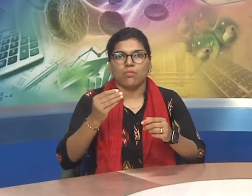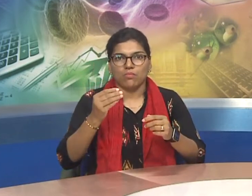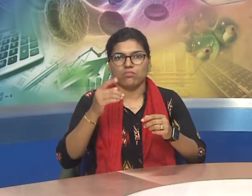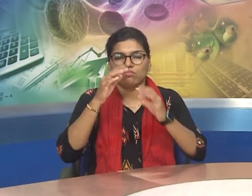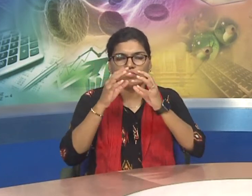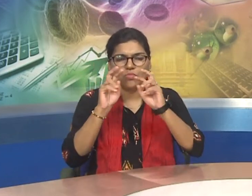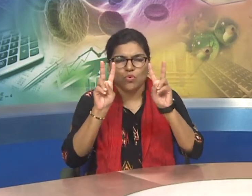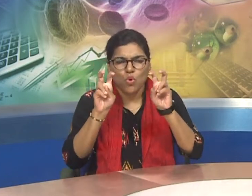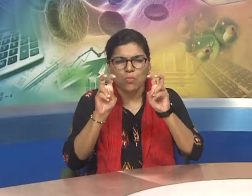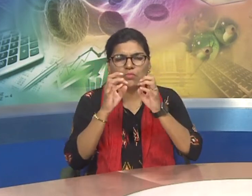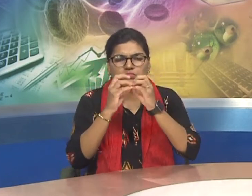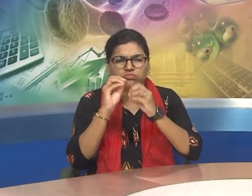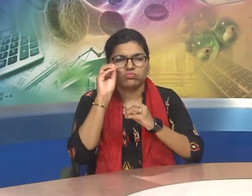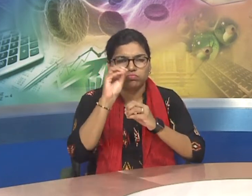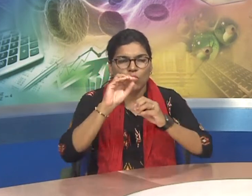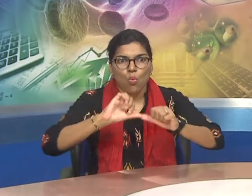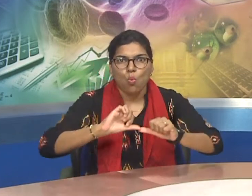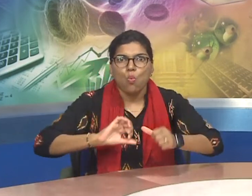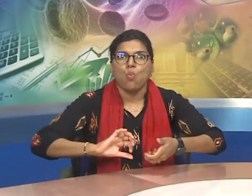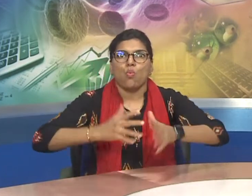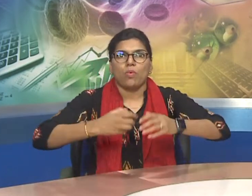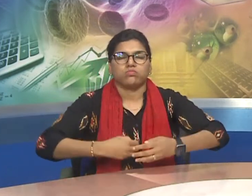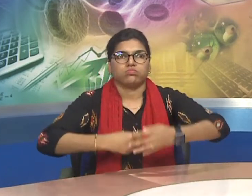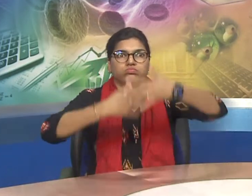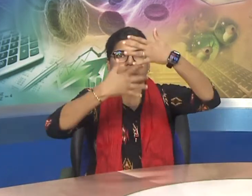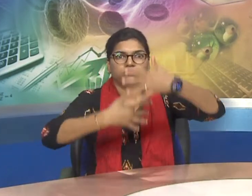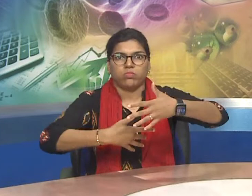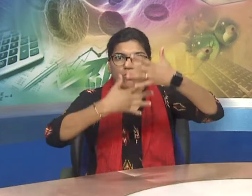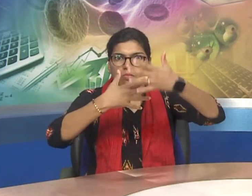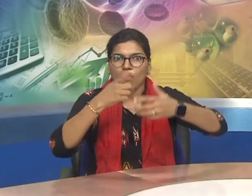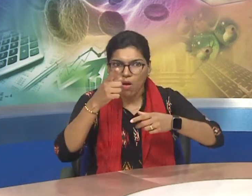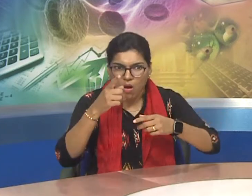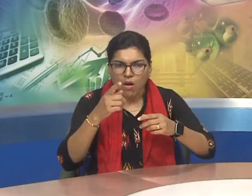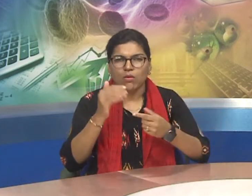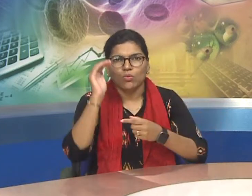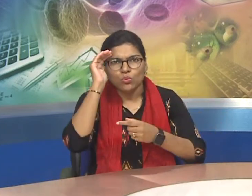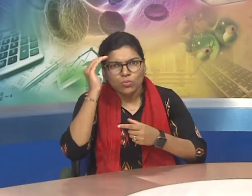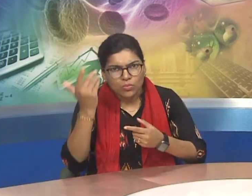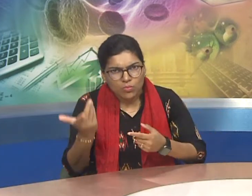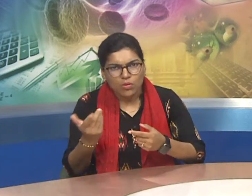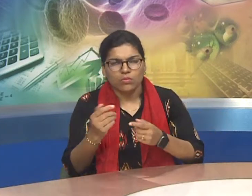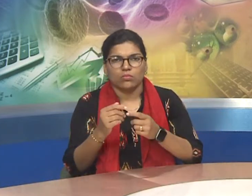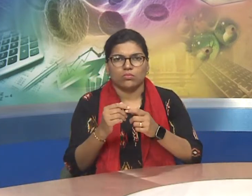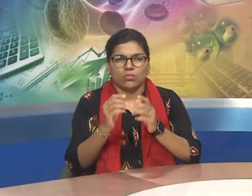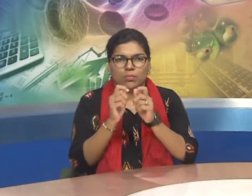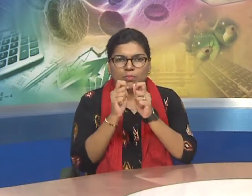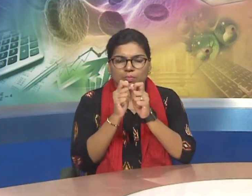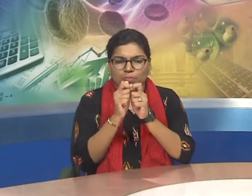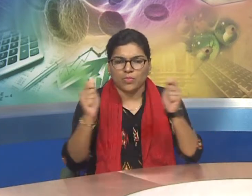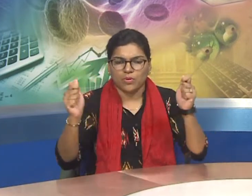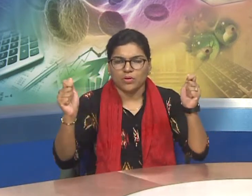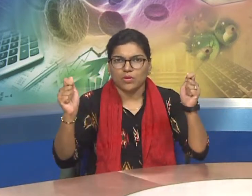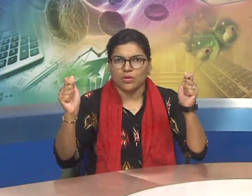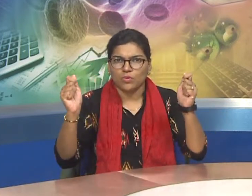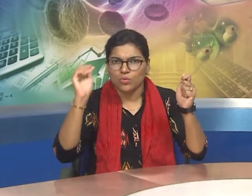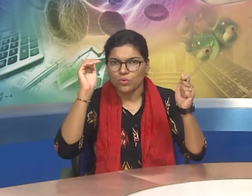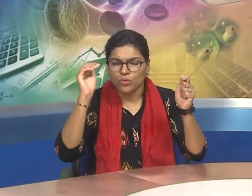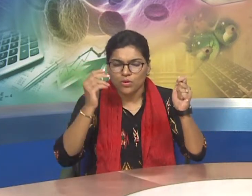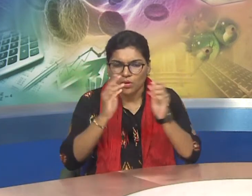As we all know that nowadays our library is also becoming digital and new